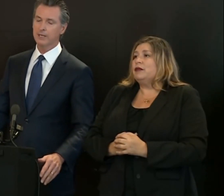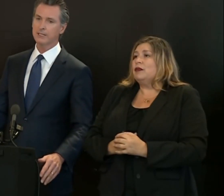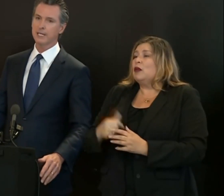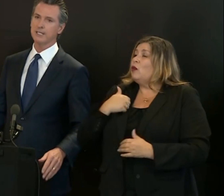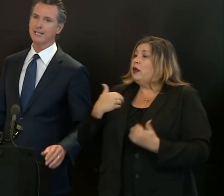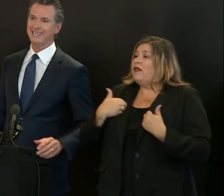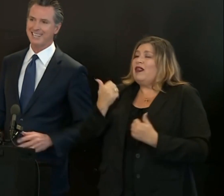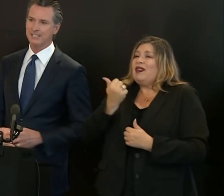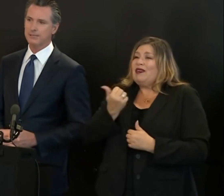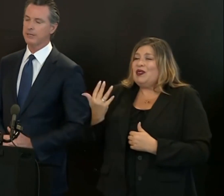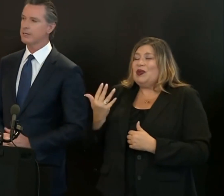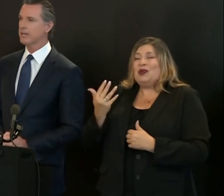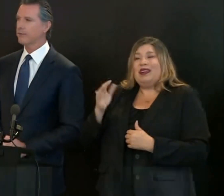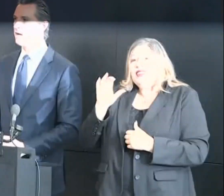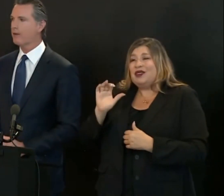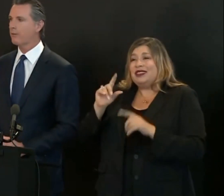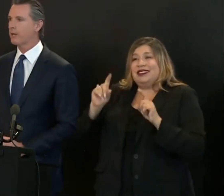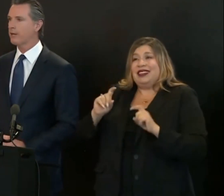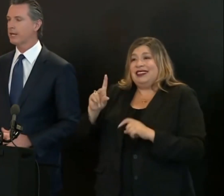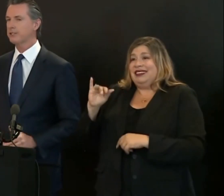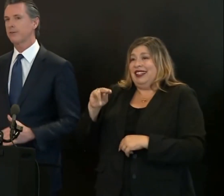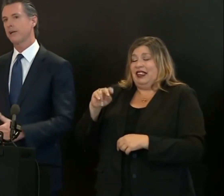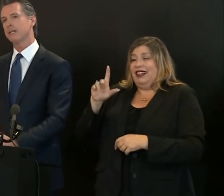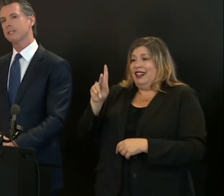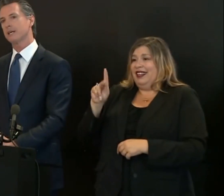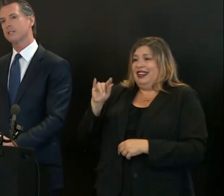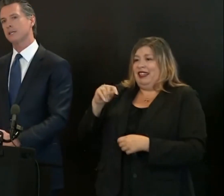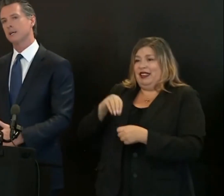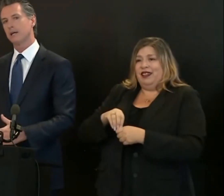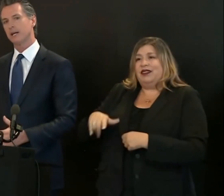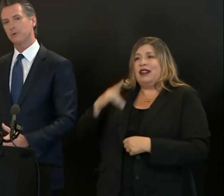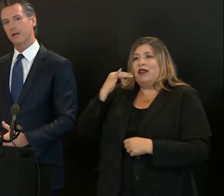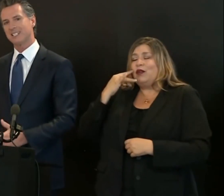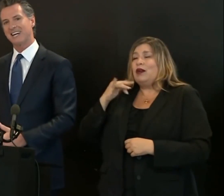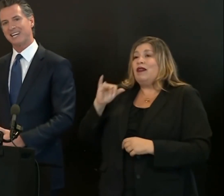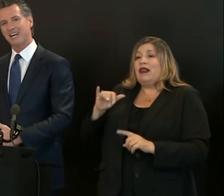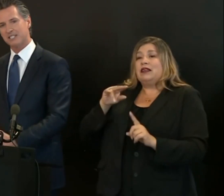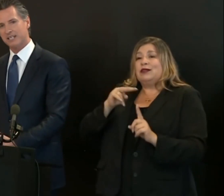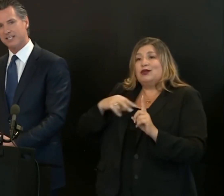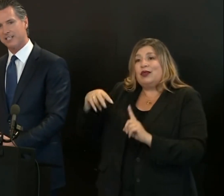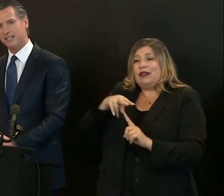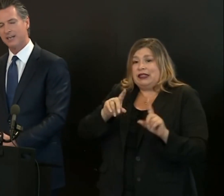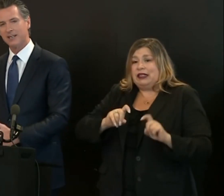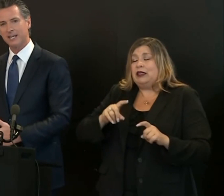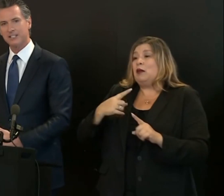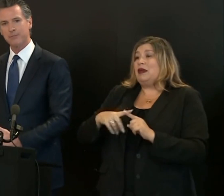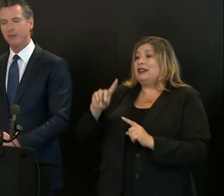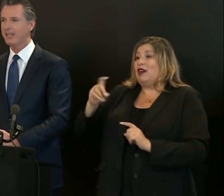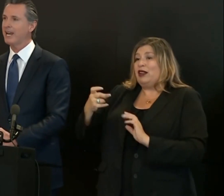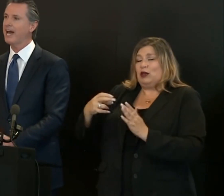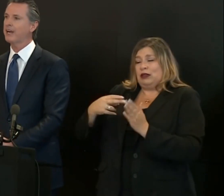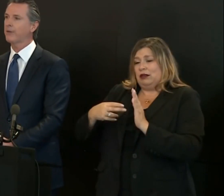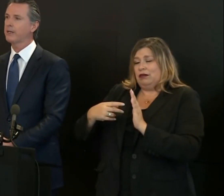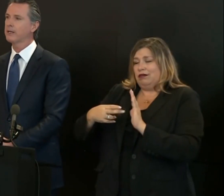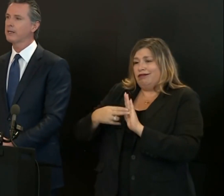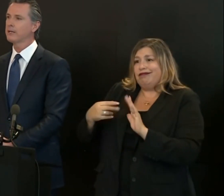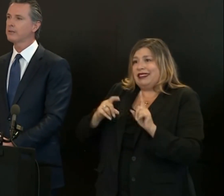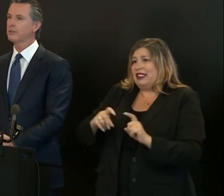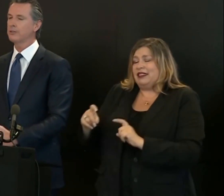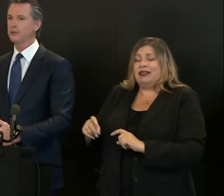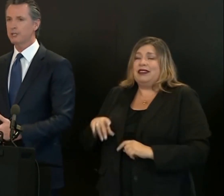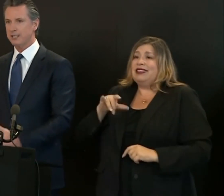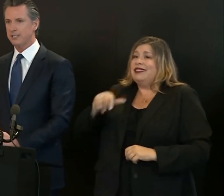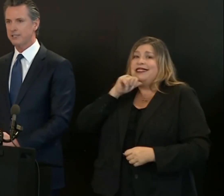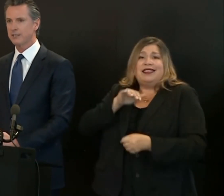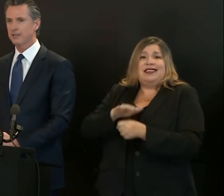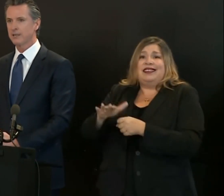hundred testing kits in the state of California, and that's surveillance testing as well as diagnostic testing. That's simply inadequate